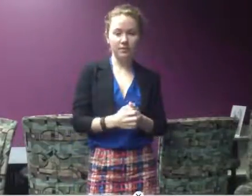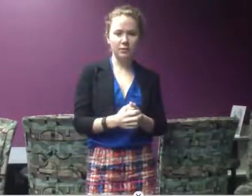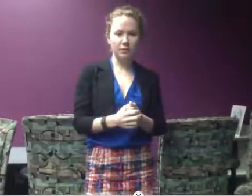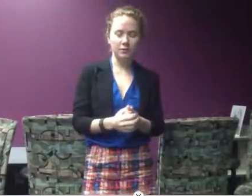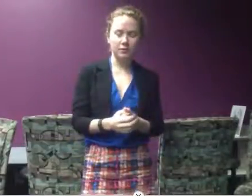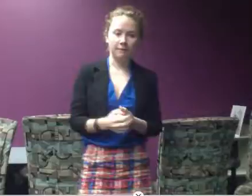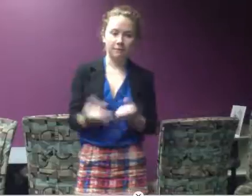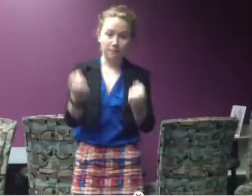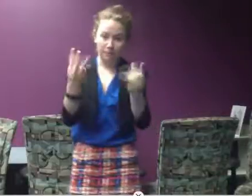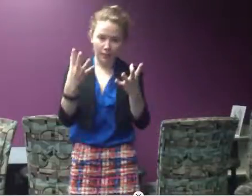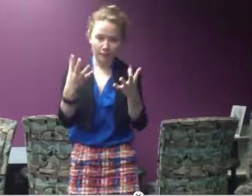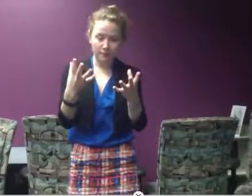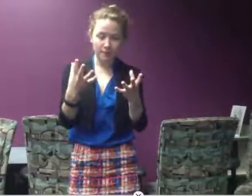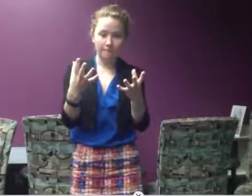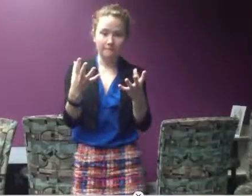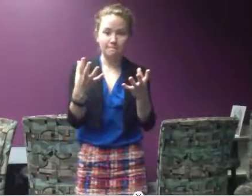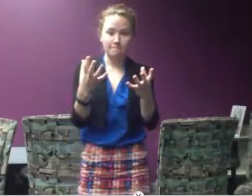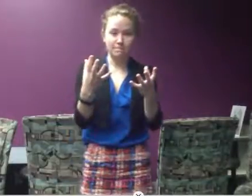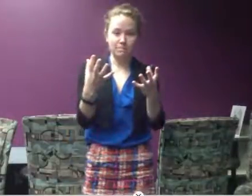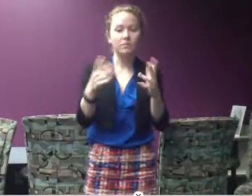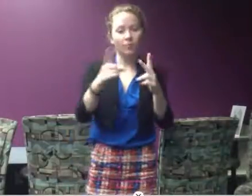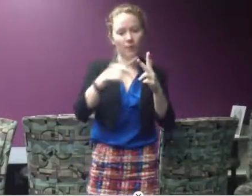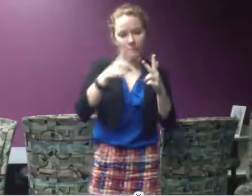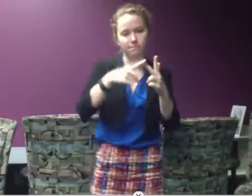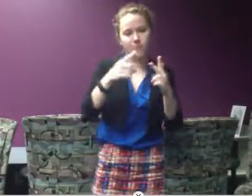And you fill it up until it's full, and that's the volume.